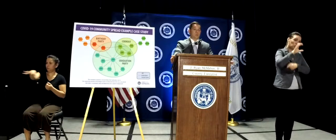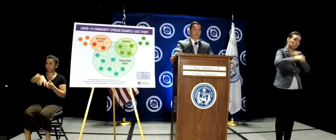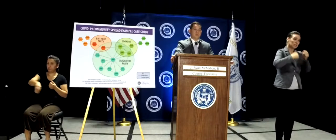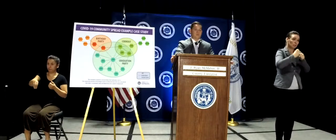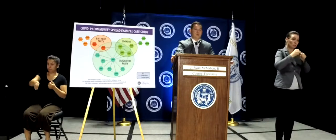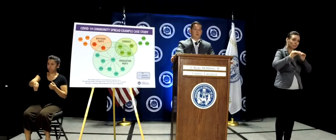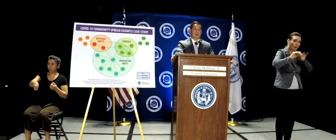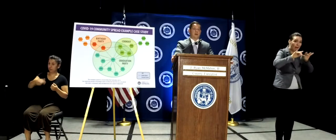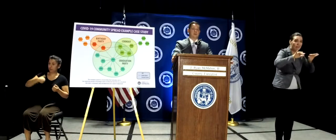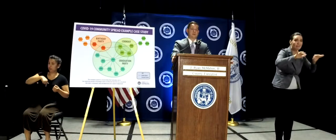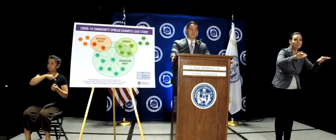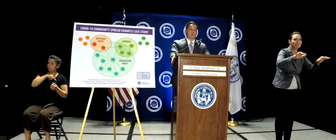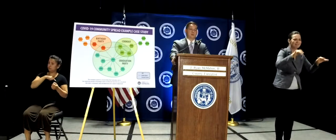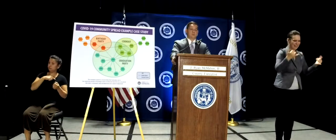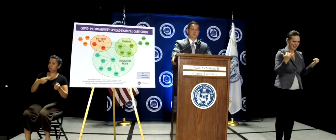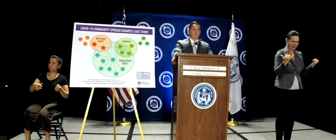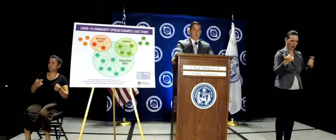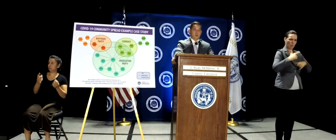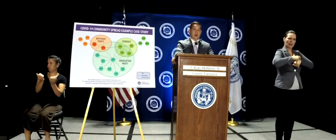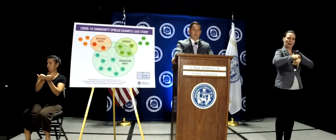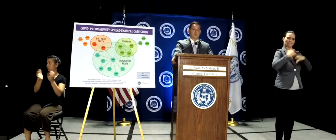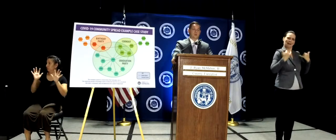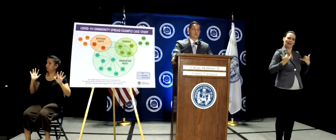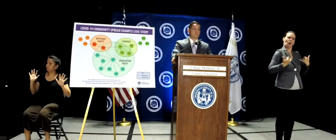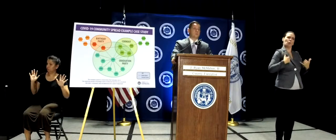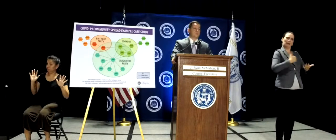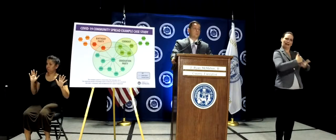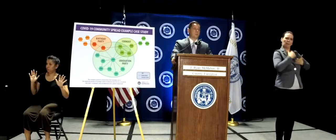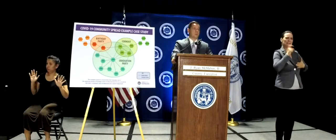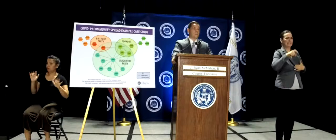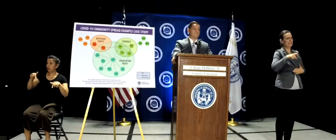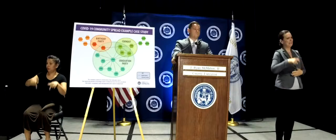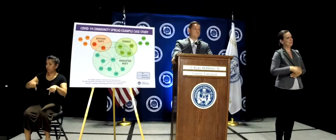Republicans don't believe in unfunded mandates. Leader McConnell knows this.